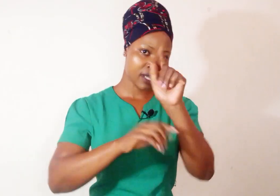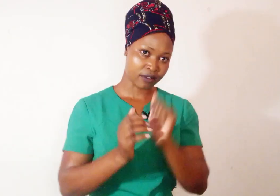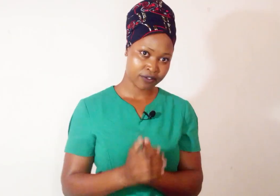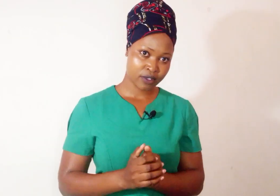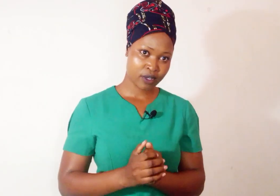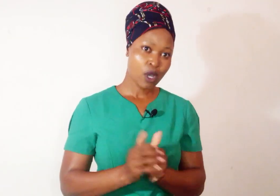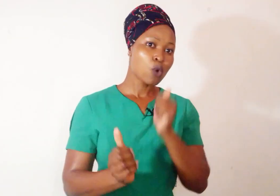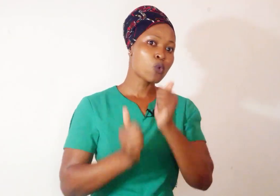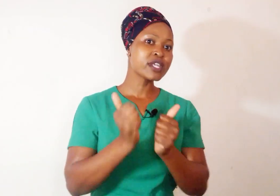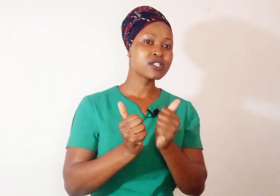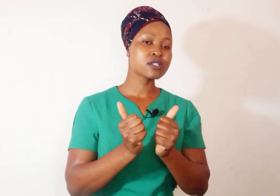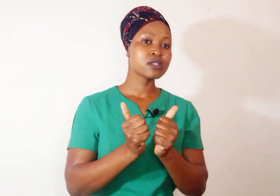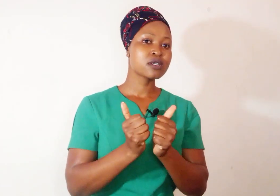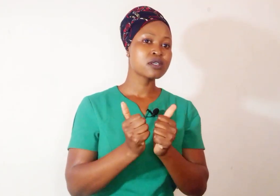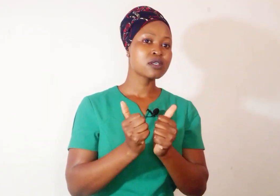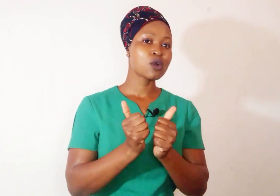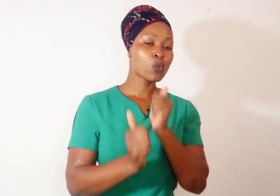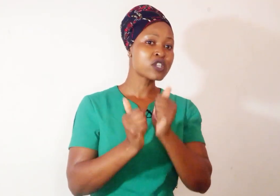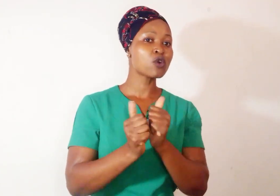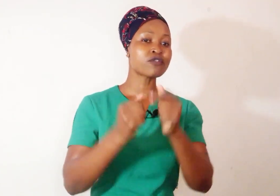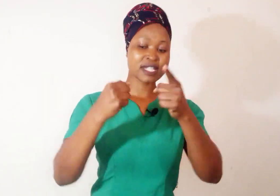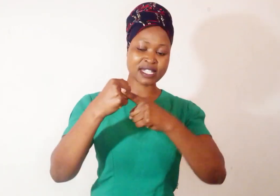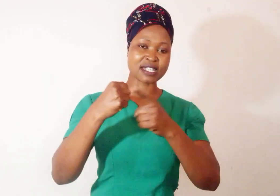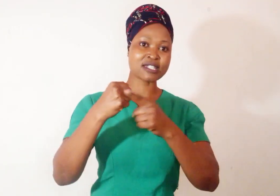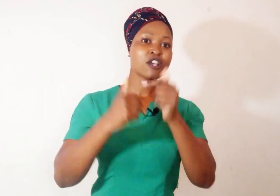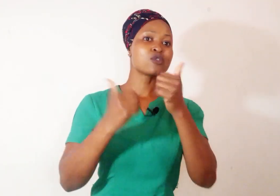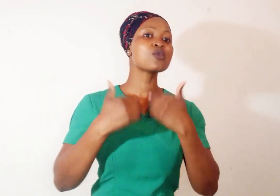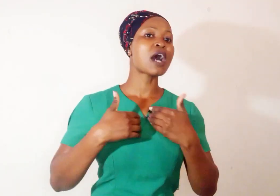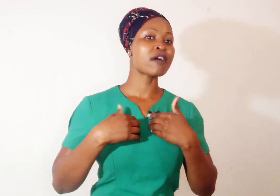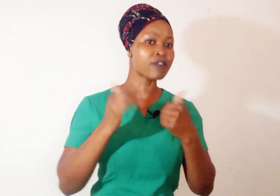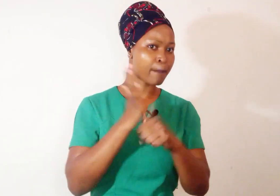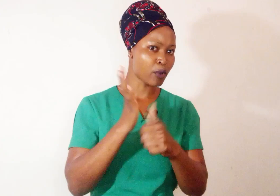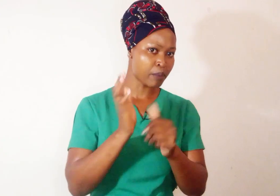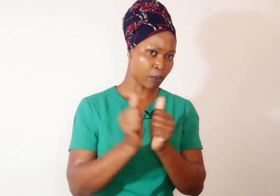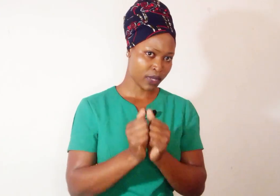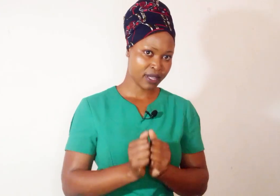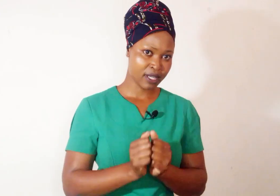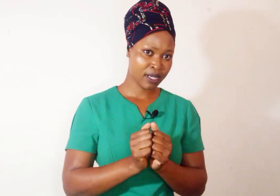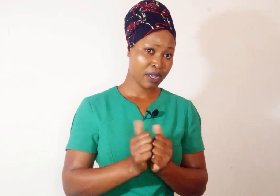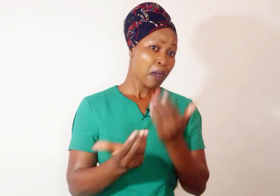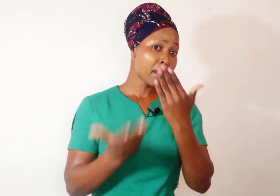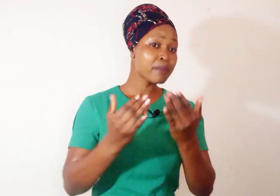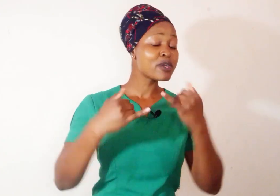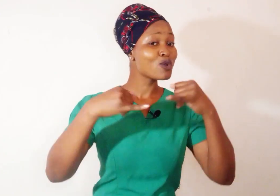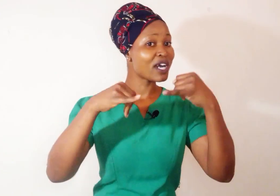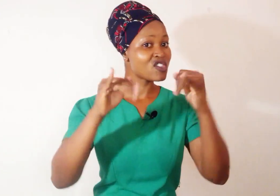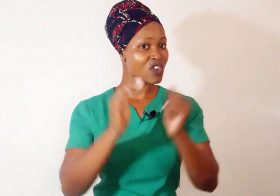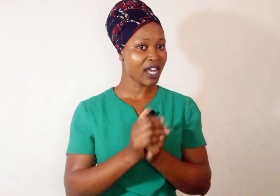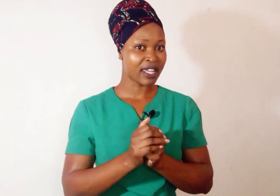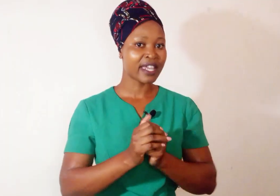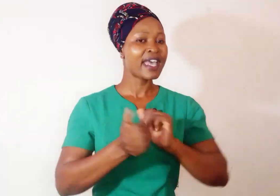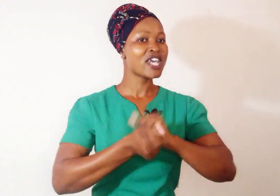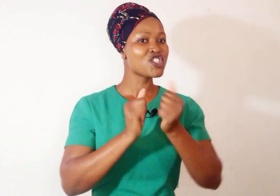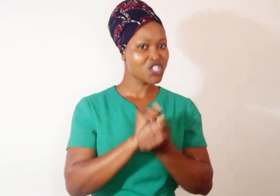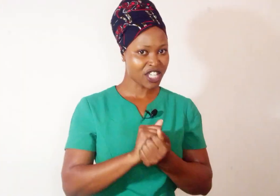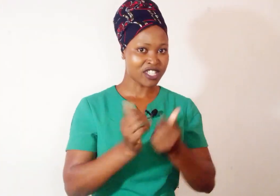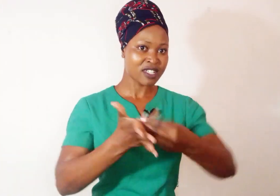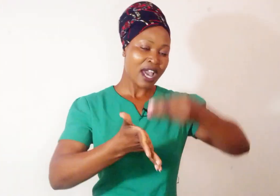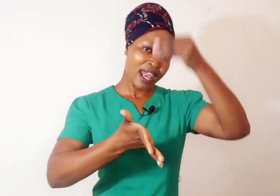yourself? Which of the 6 do you have a problem with? Maybe you can try and change,